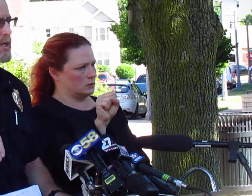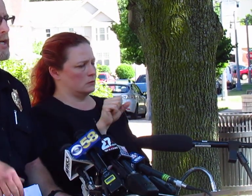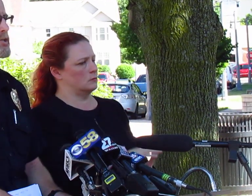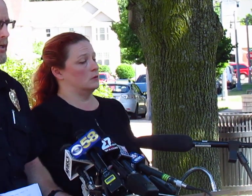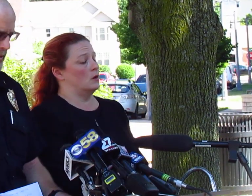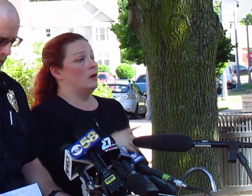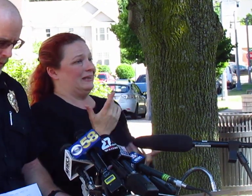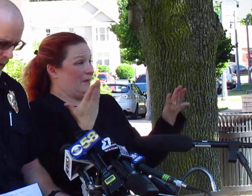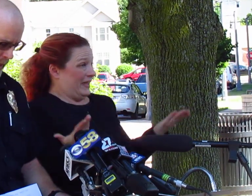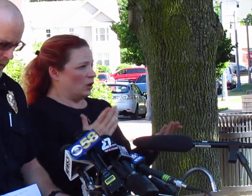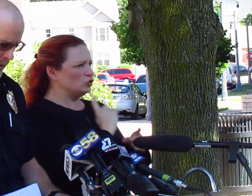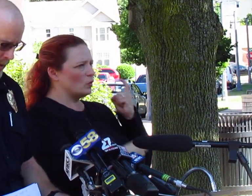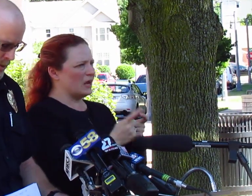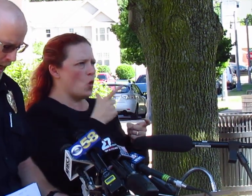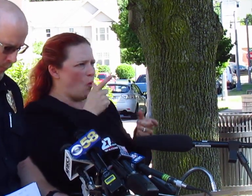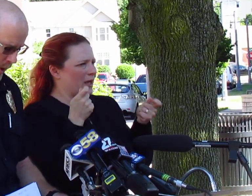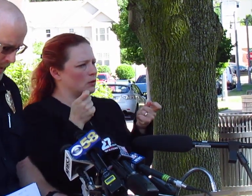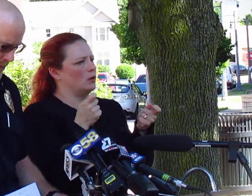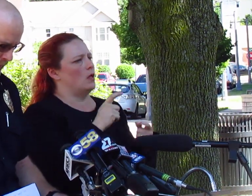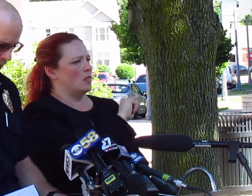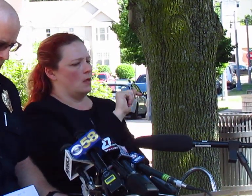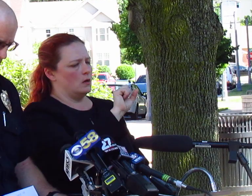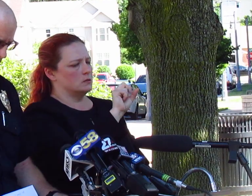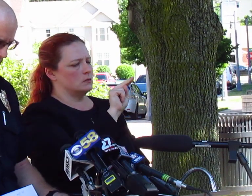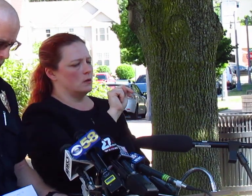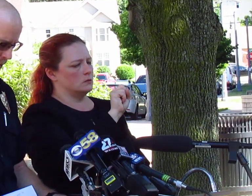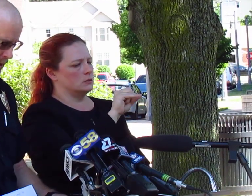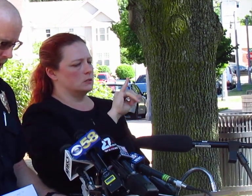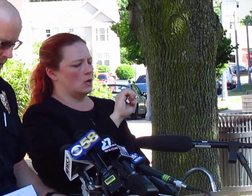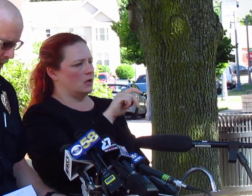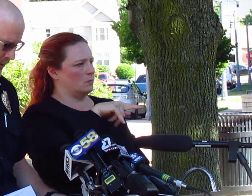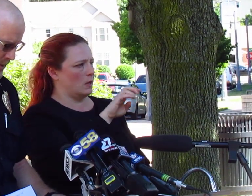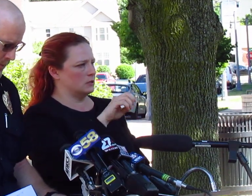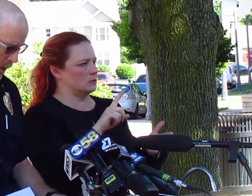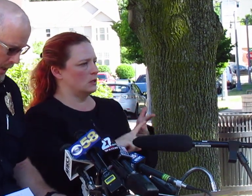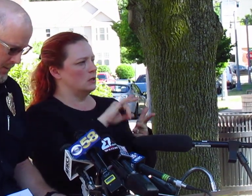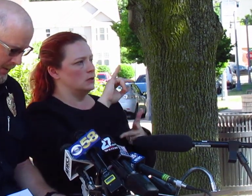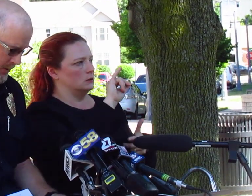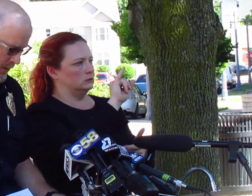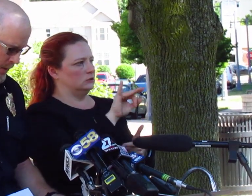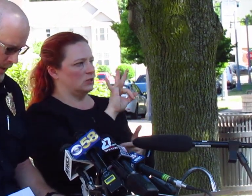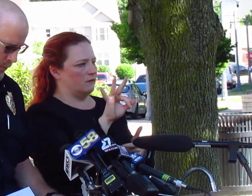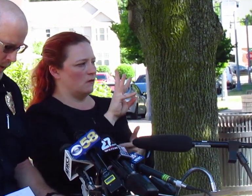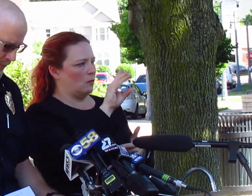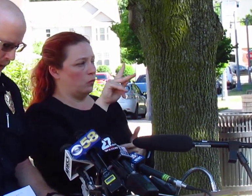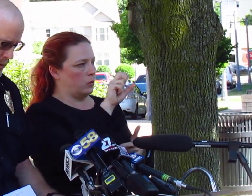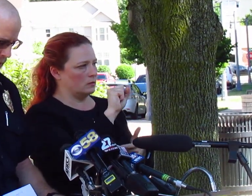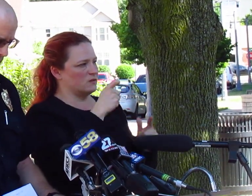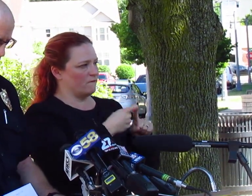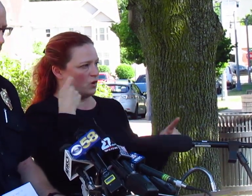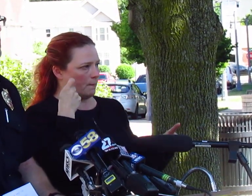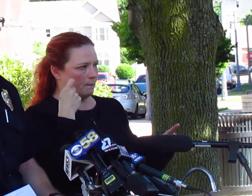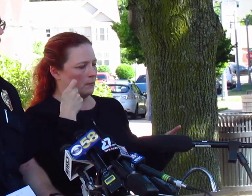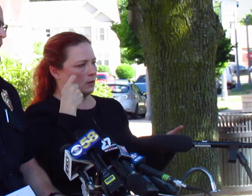local organization here in Sun Prairie. Jeff Wilkins State Farm is accepting donations. St. Vincent de Paul is accepting, and we'll give